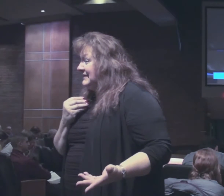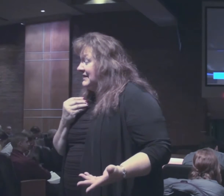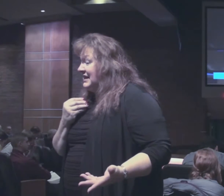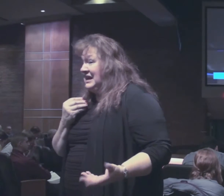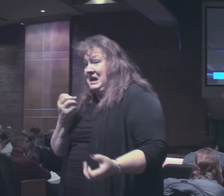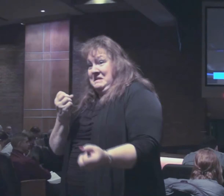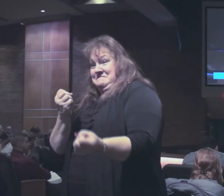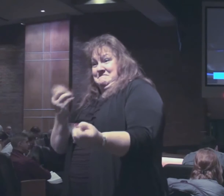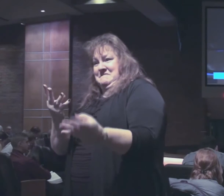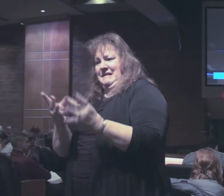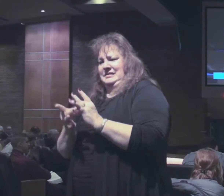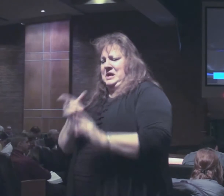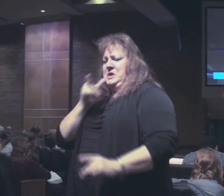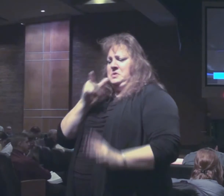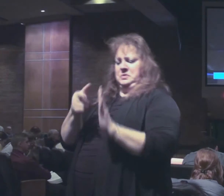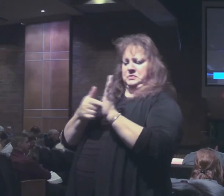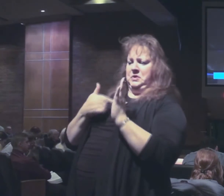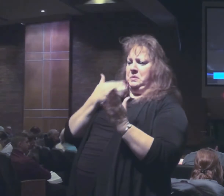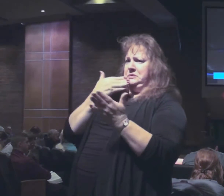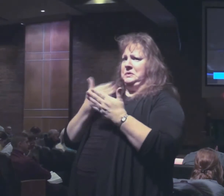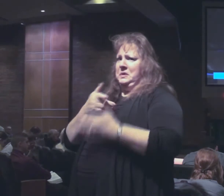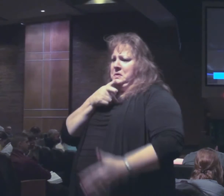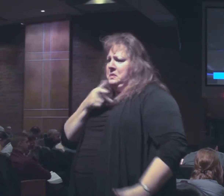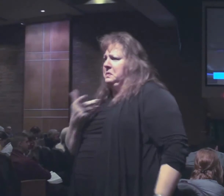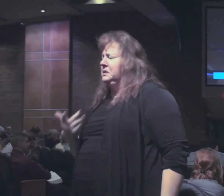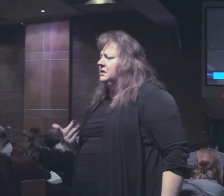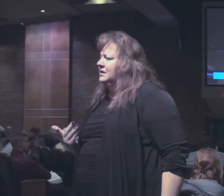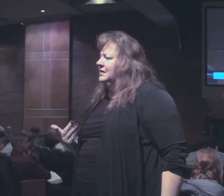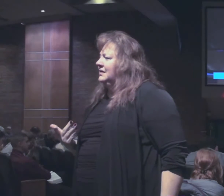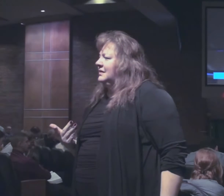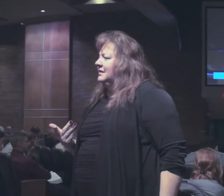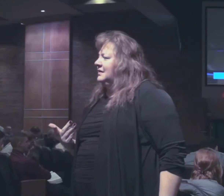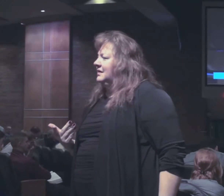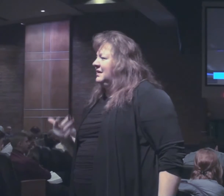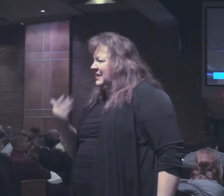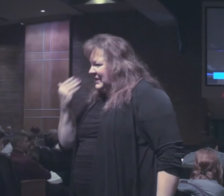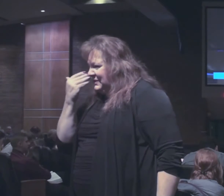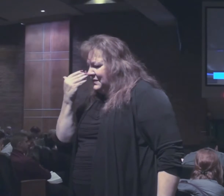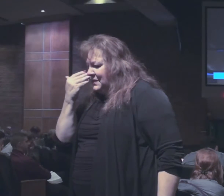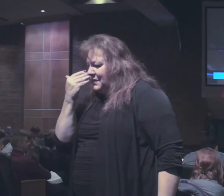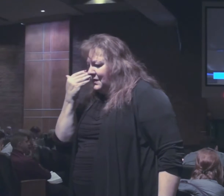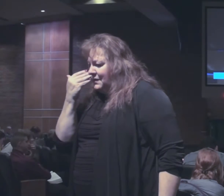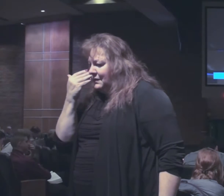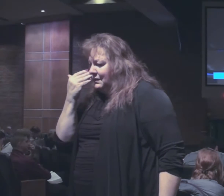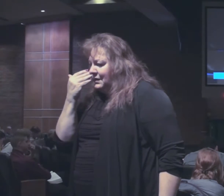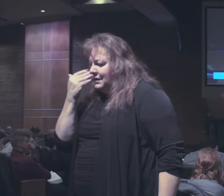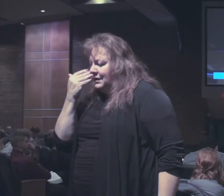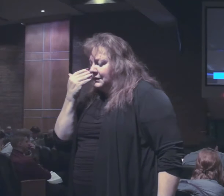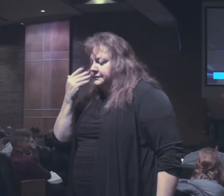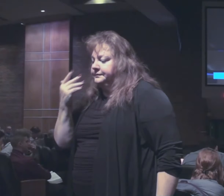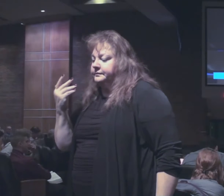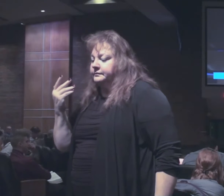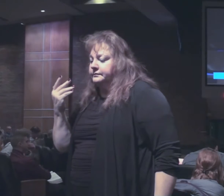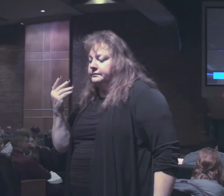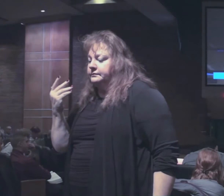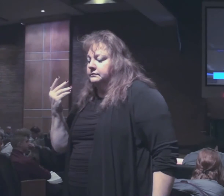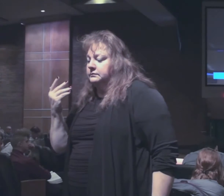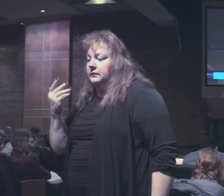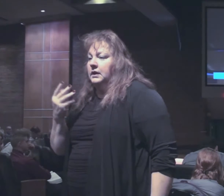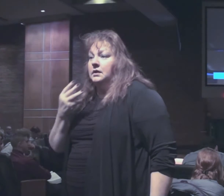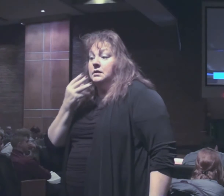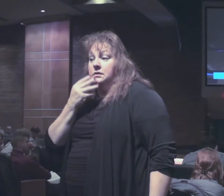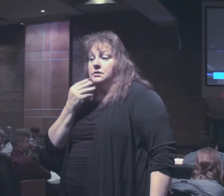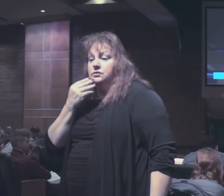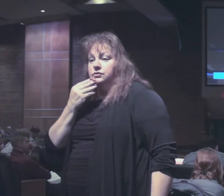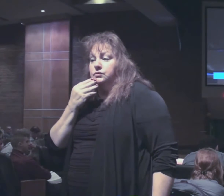And many are saying, who will show us any good? You know, they slide over, and as the Jews,